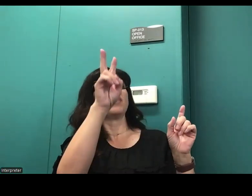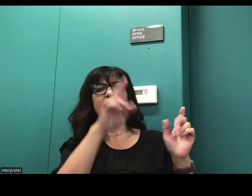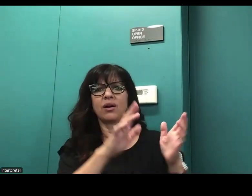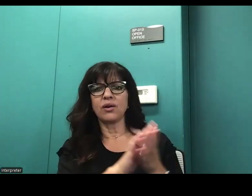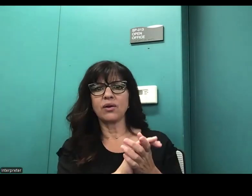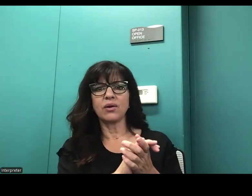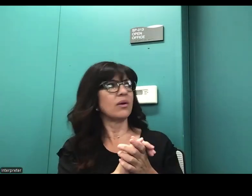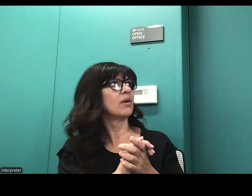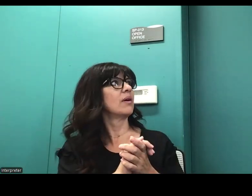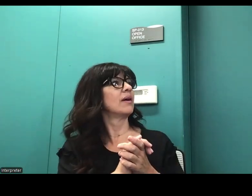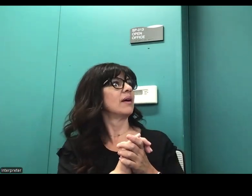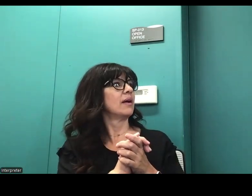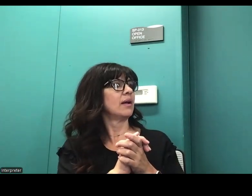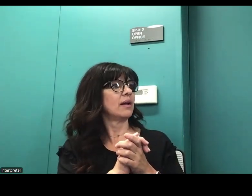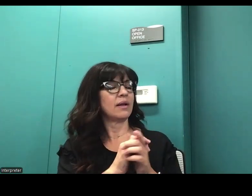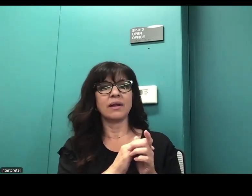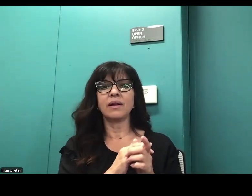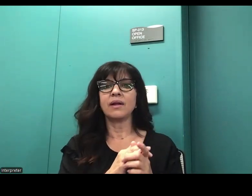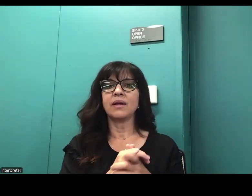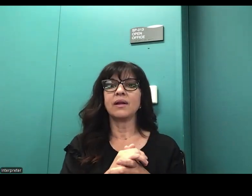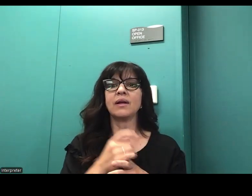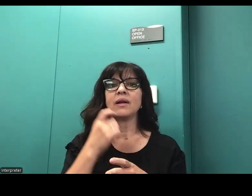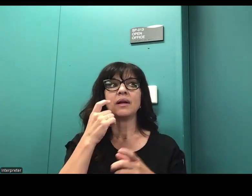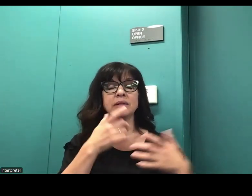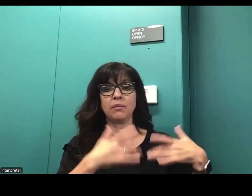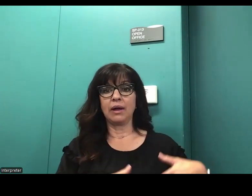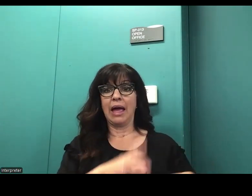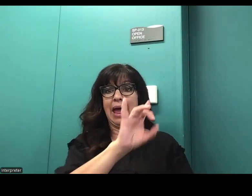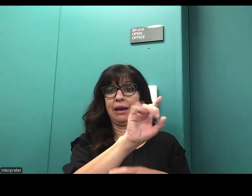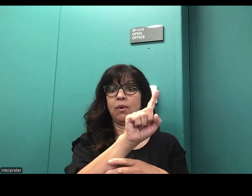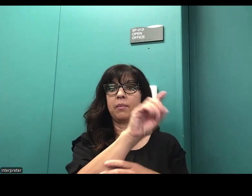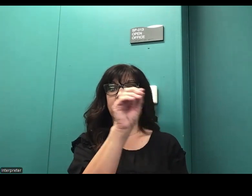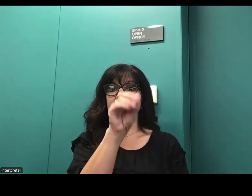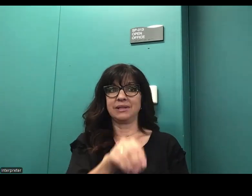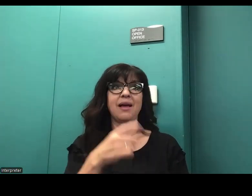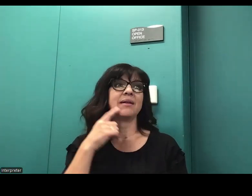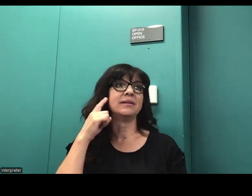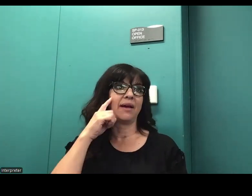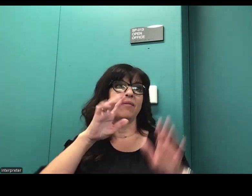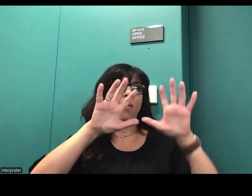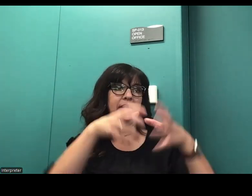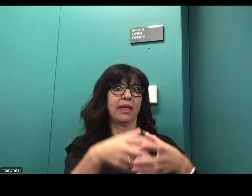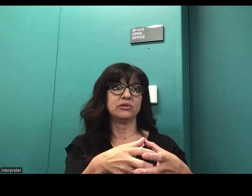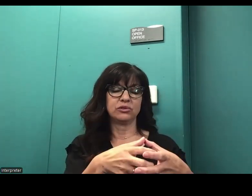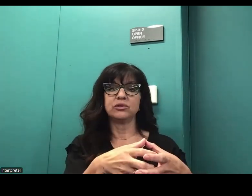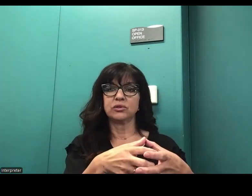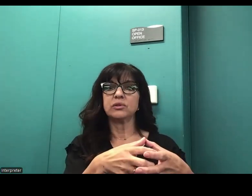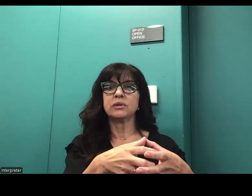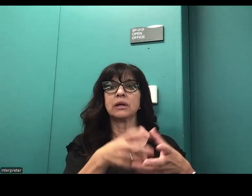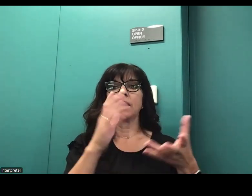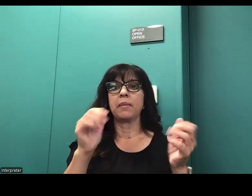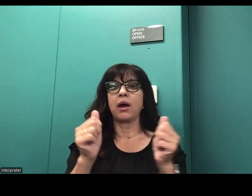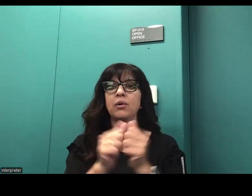cat. So recent depression, so we have 81% is our deaf population as